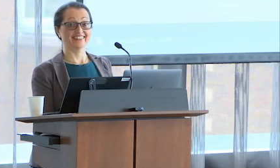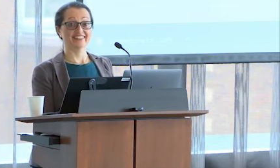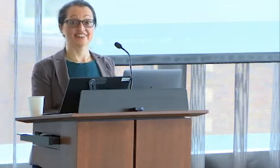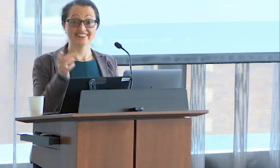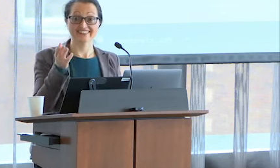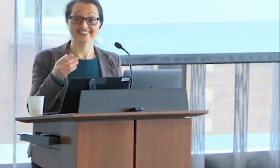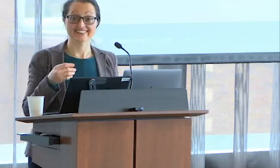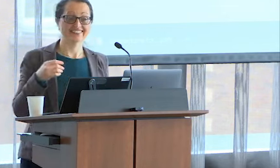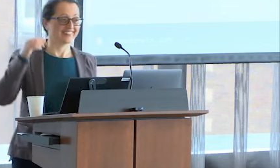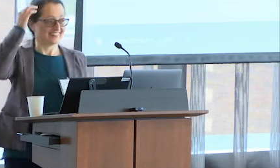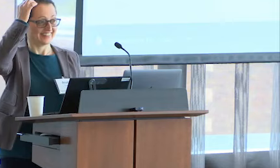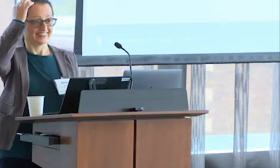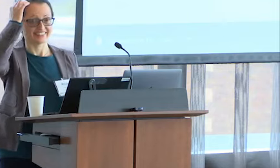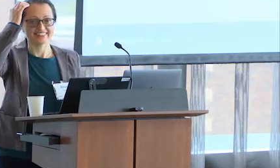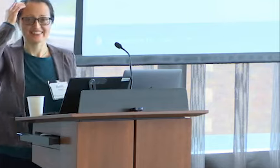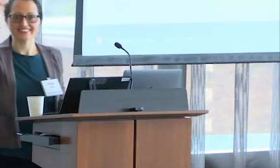Oh, yeah.